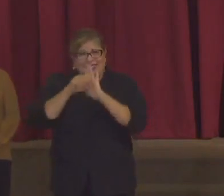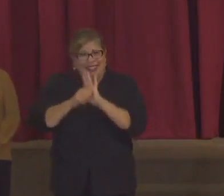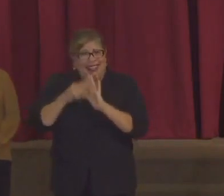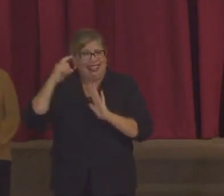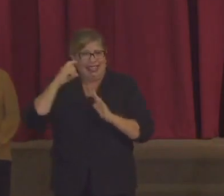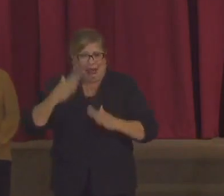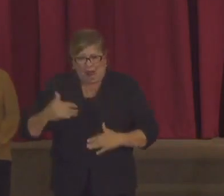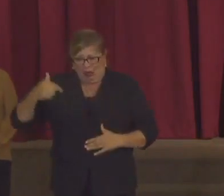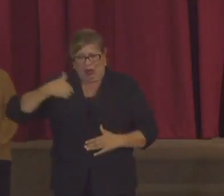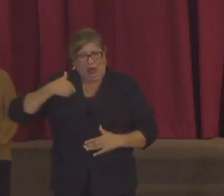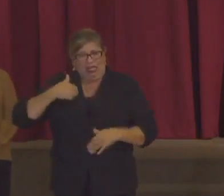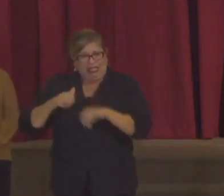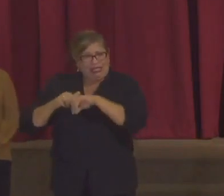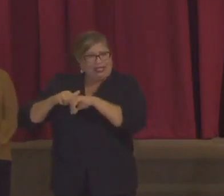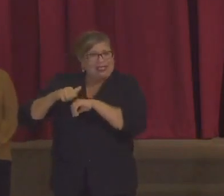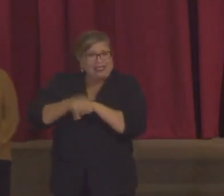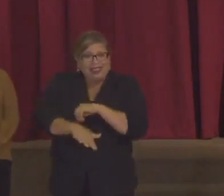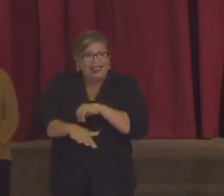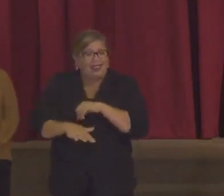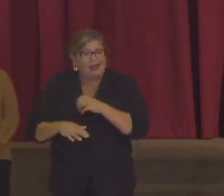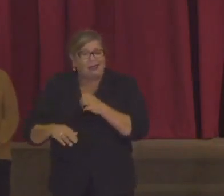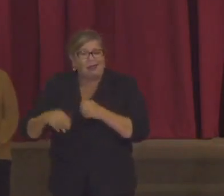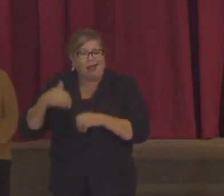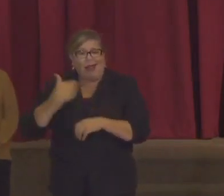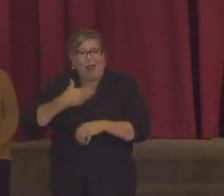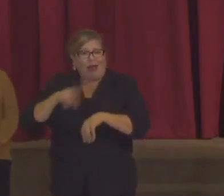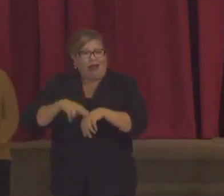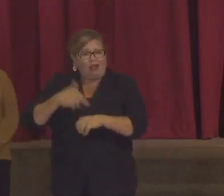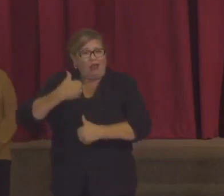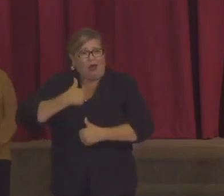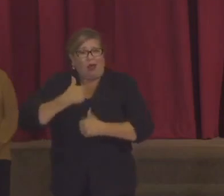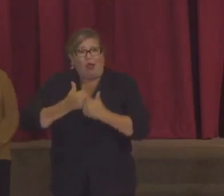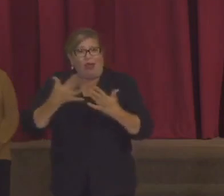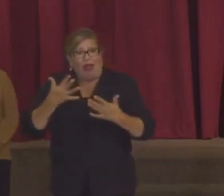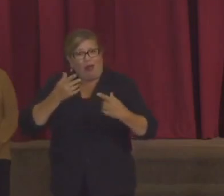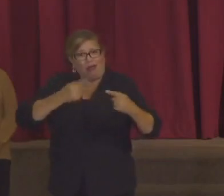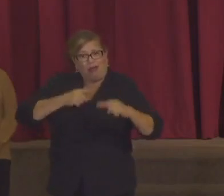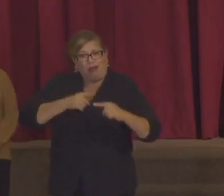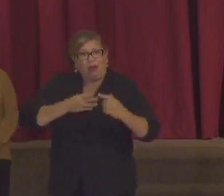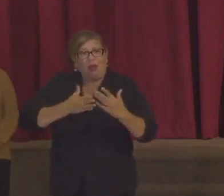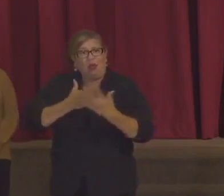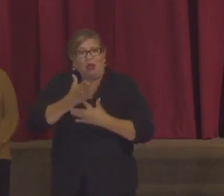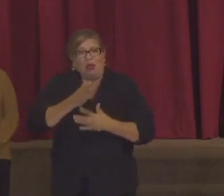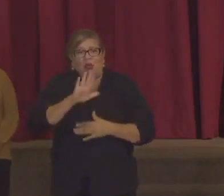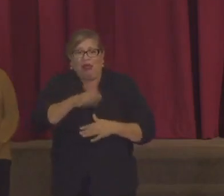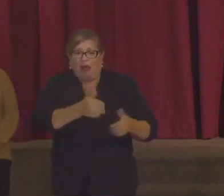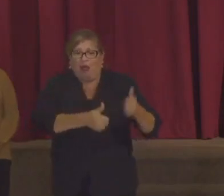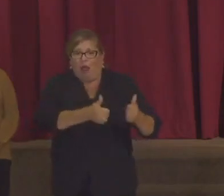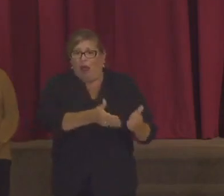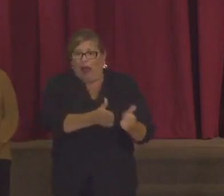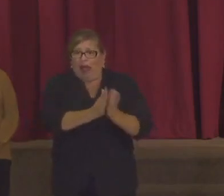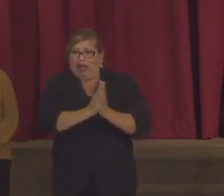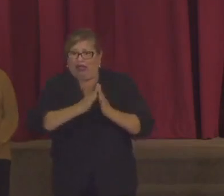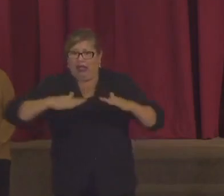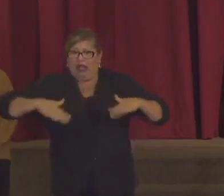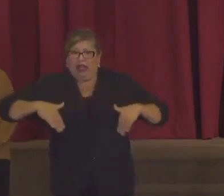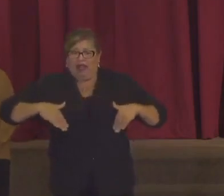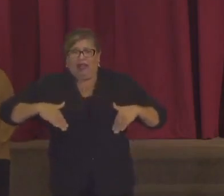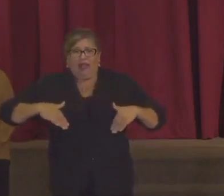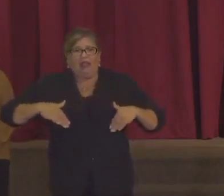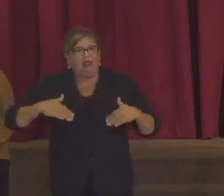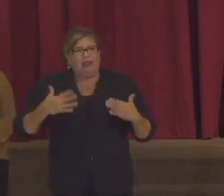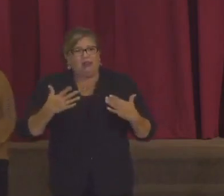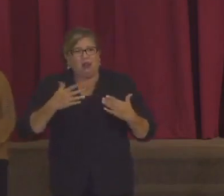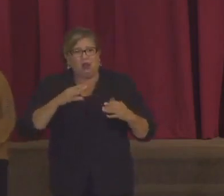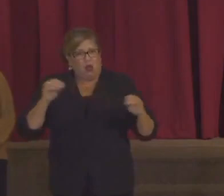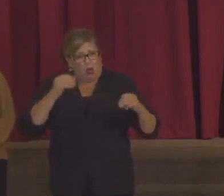National Guardsmen and women without concurrence, support, collaboration, and coordination through the mutual aid system, through a spirit of collaboration and support